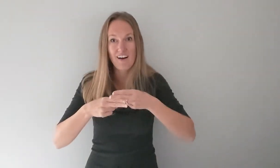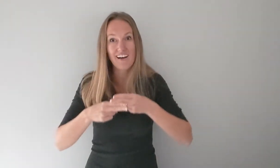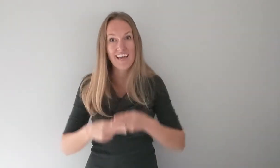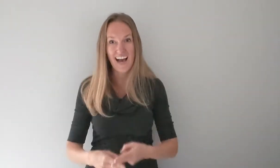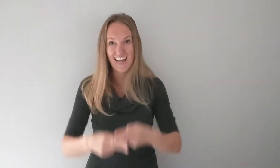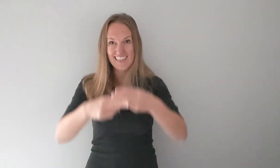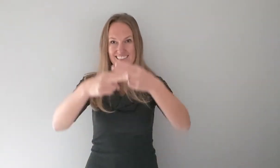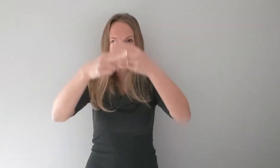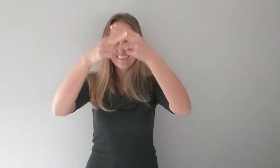on high.